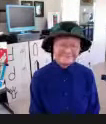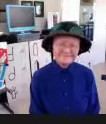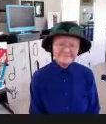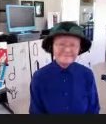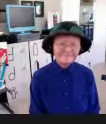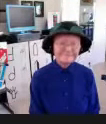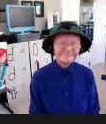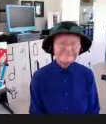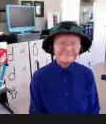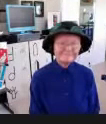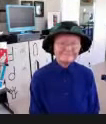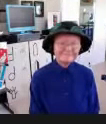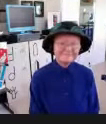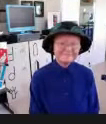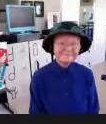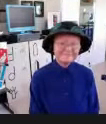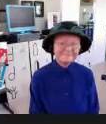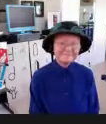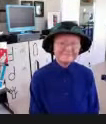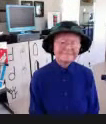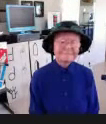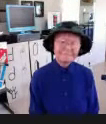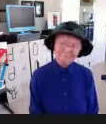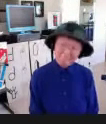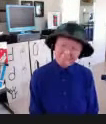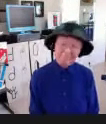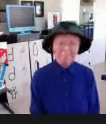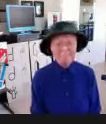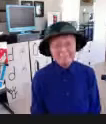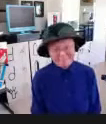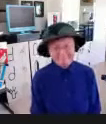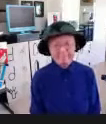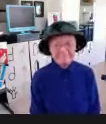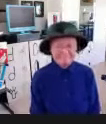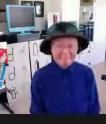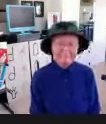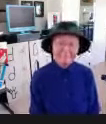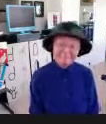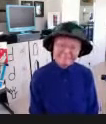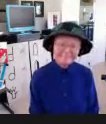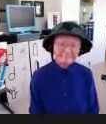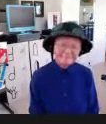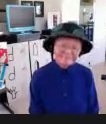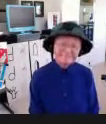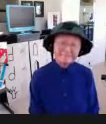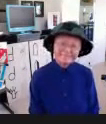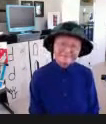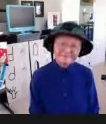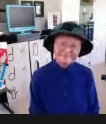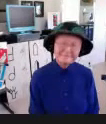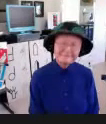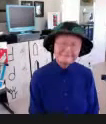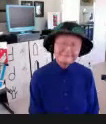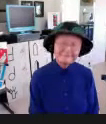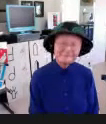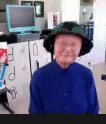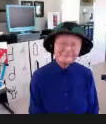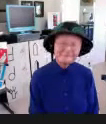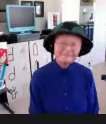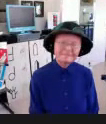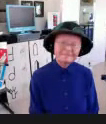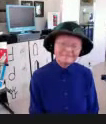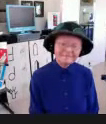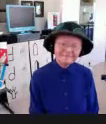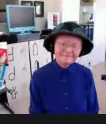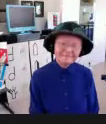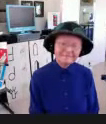a tall person, short person, fat person, thin person. And then we have an interesting set that I'm hoping should